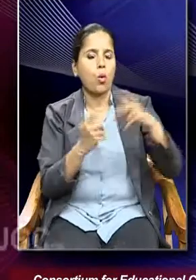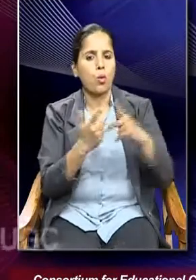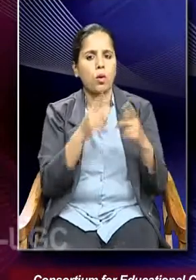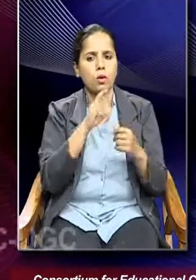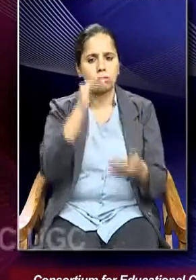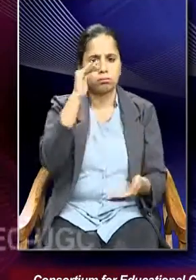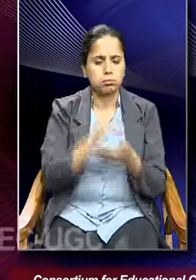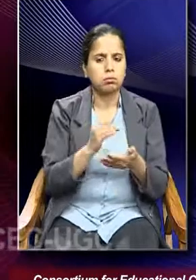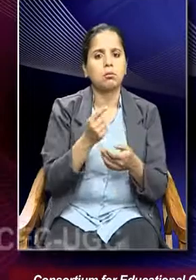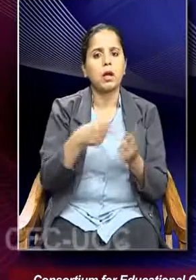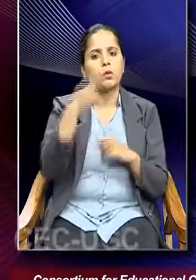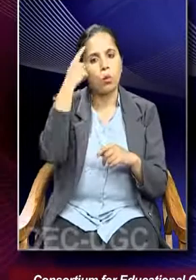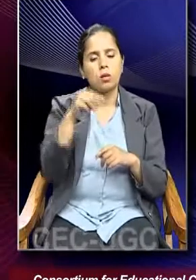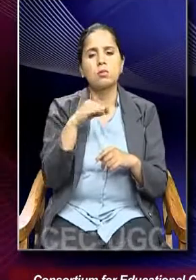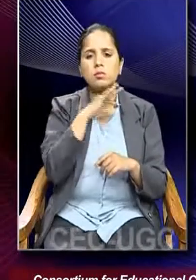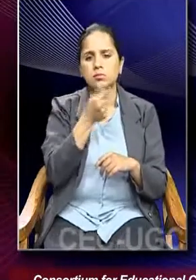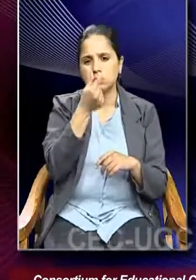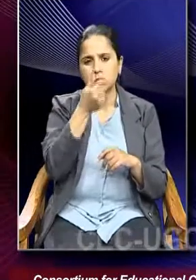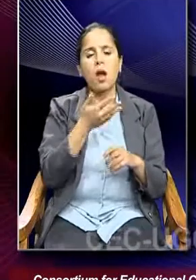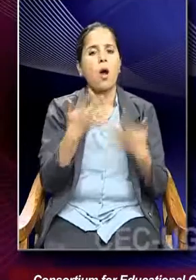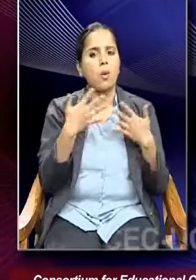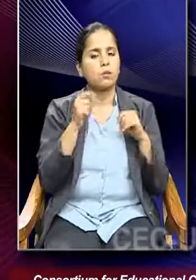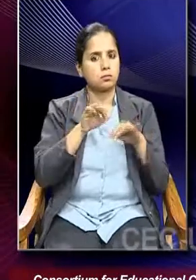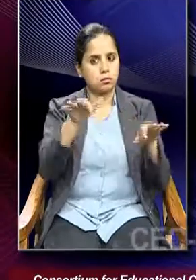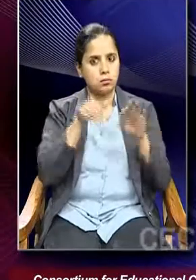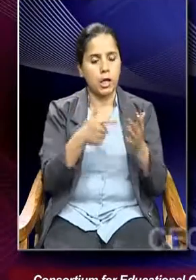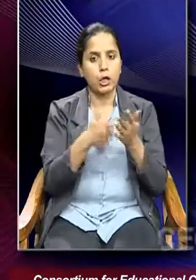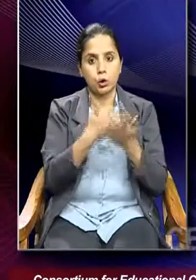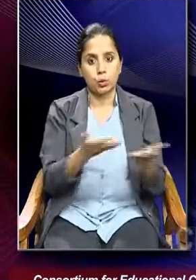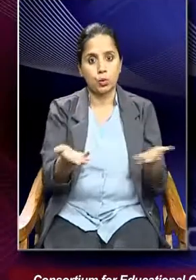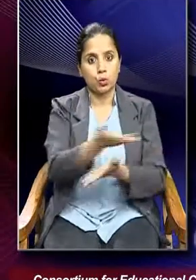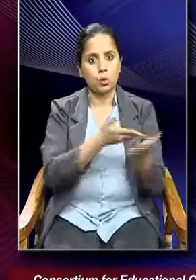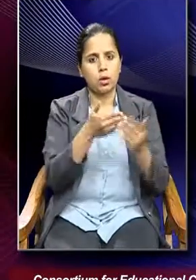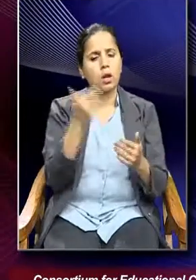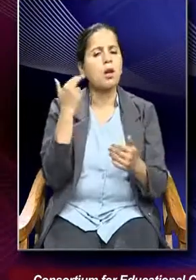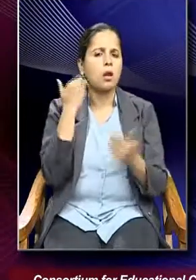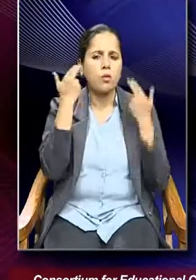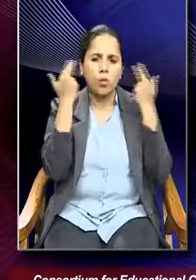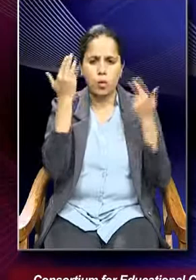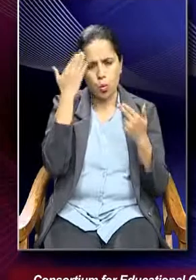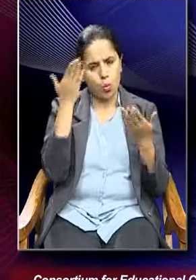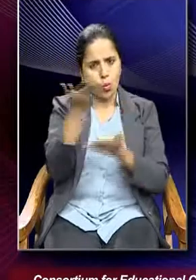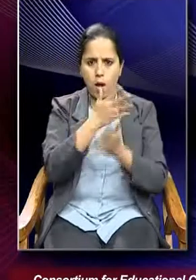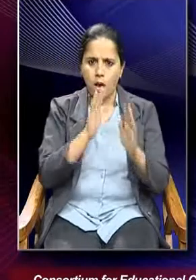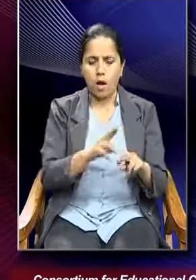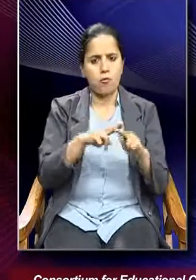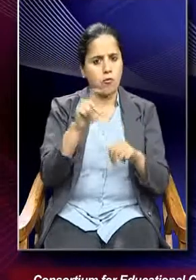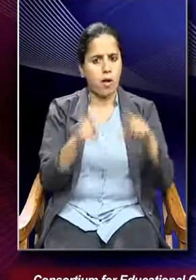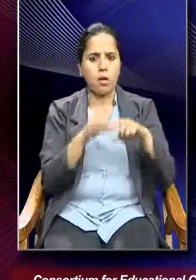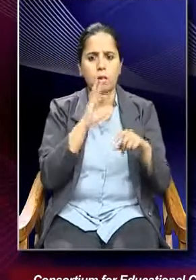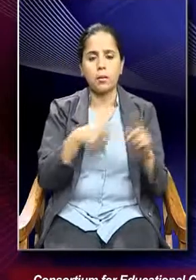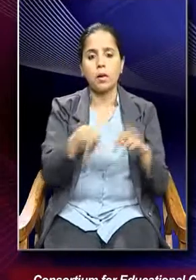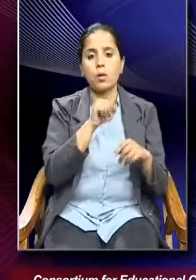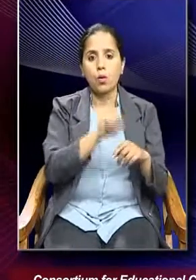reducing pollution typically varies among various sources. It is already well known fact. Depending on the age